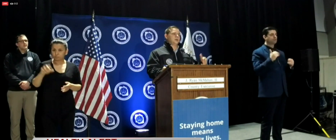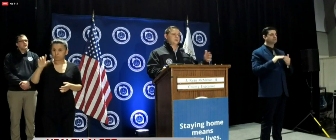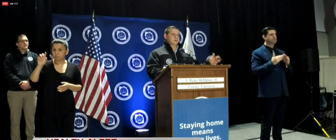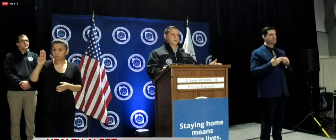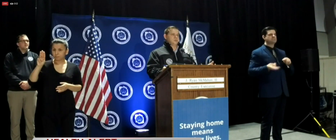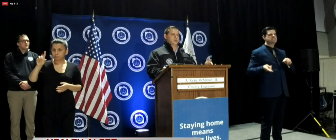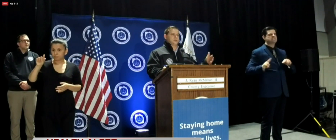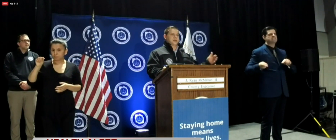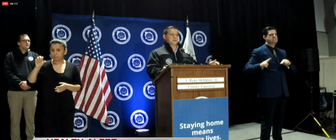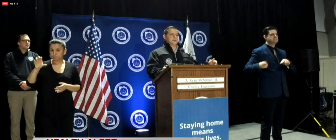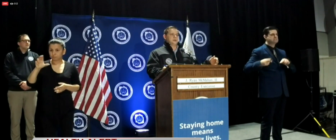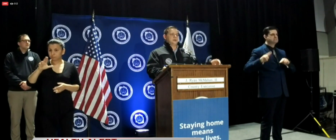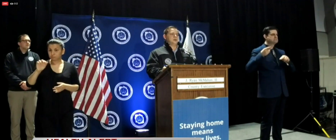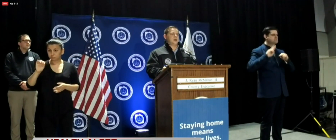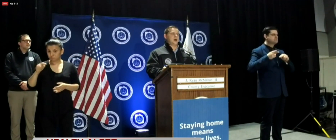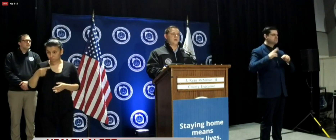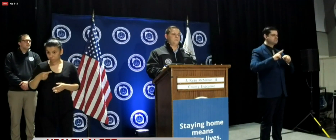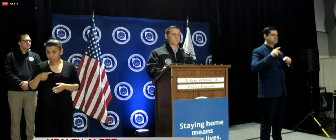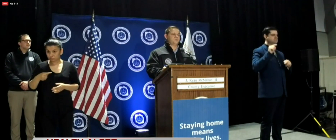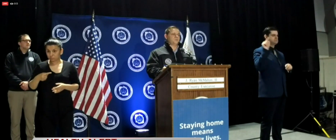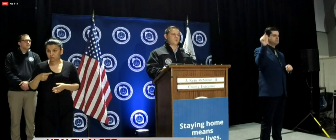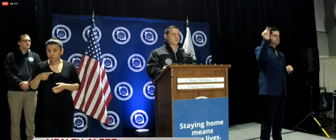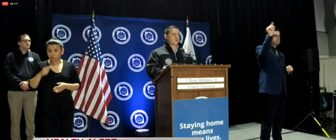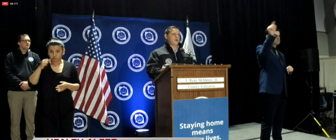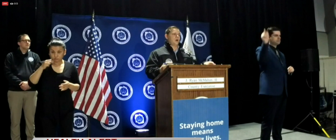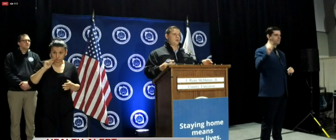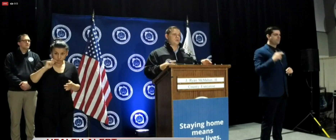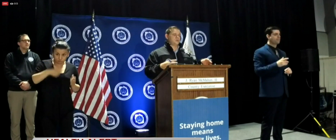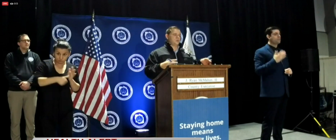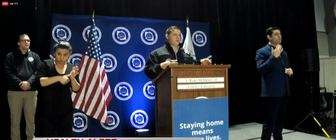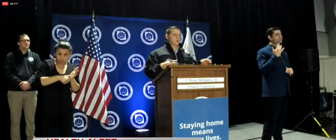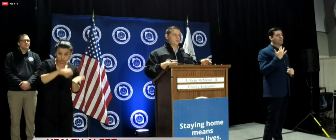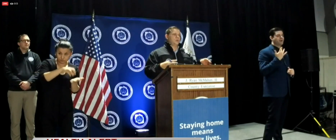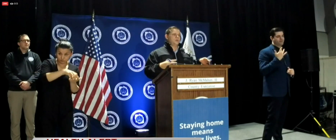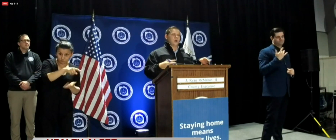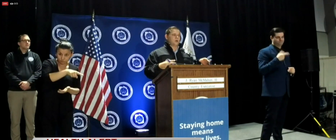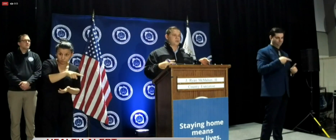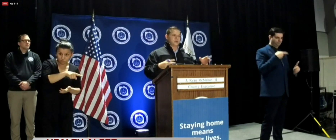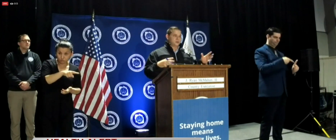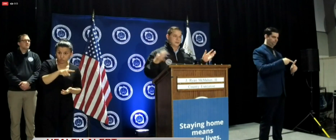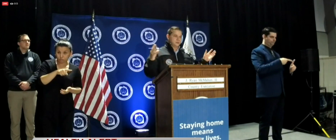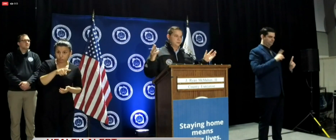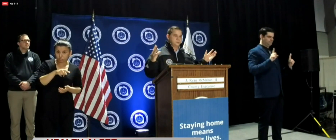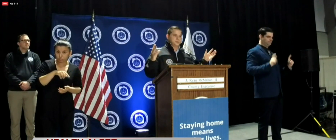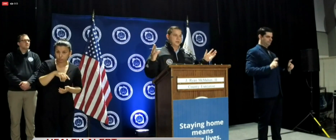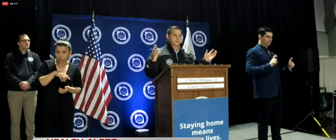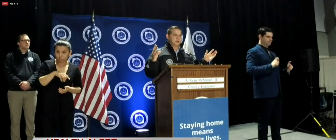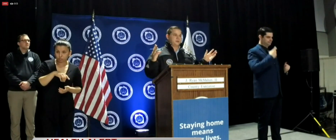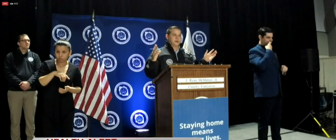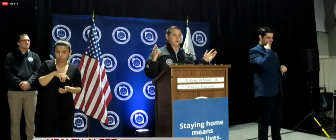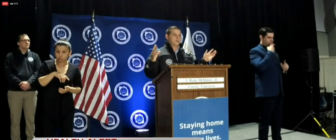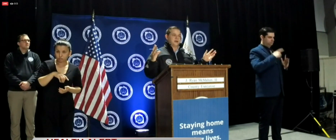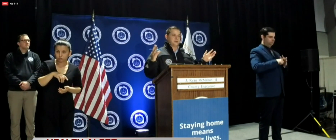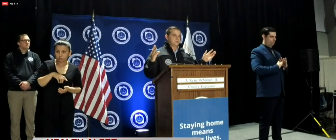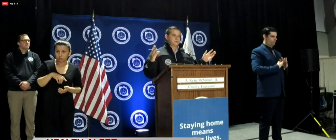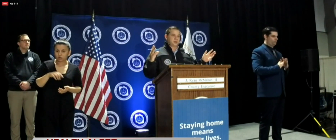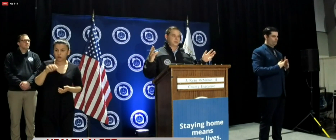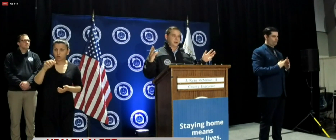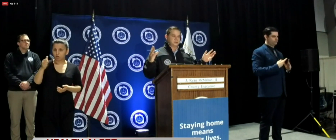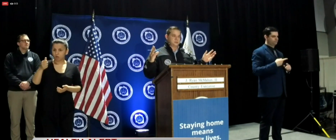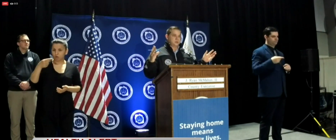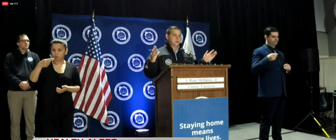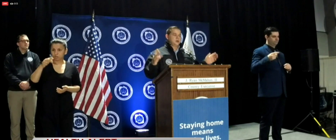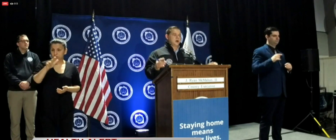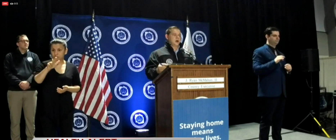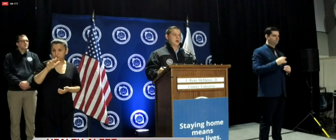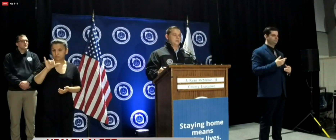started to do more testing. We've always done this testing every day. We've never shut it